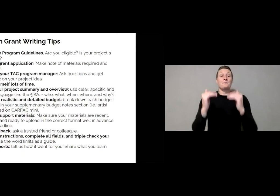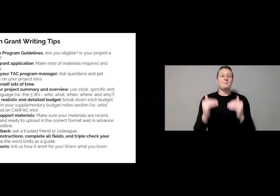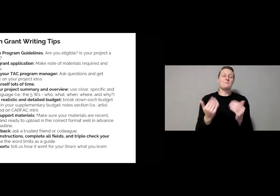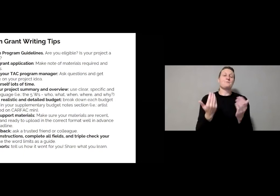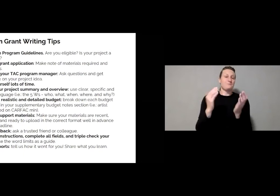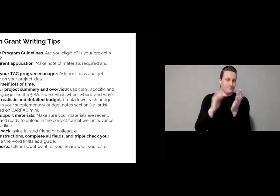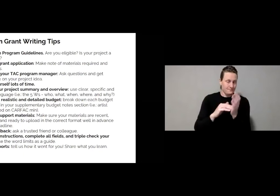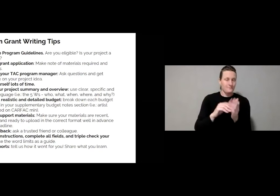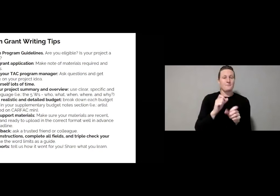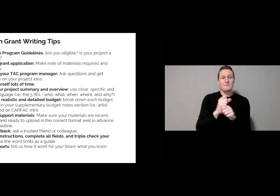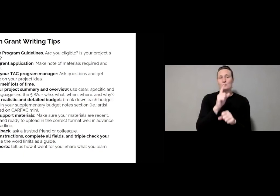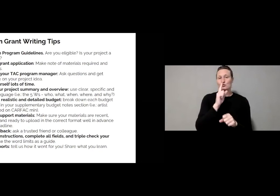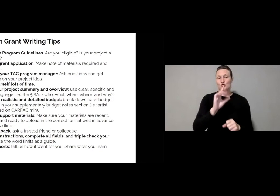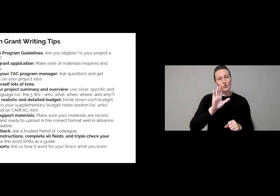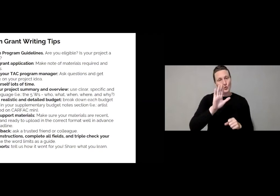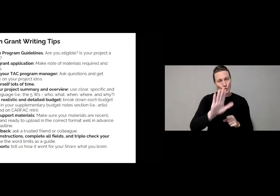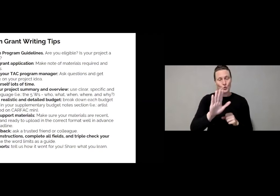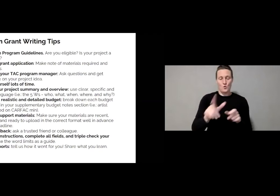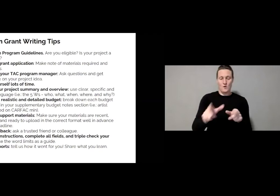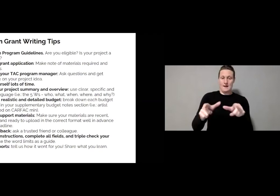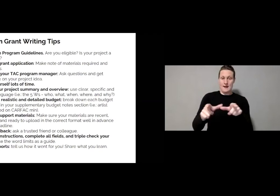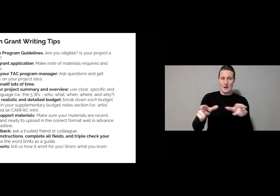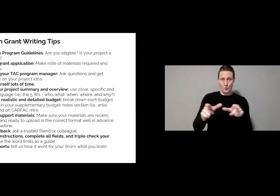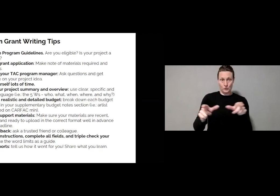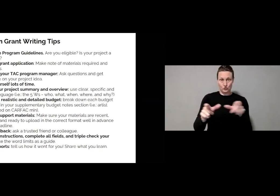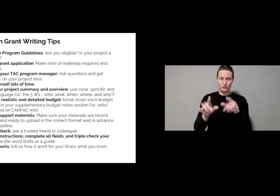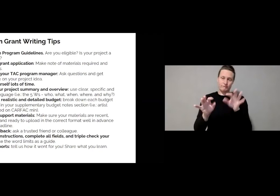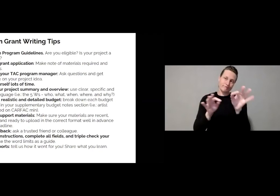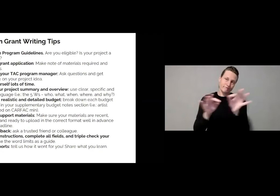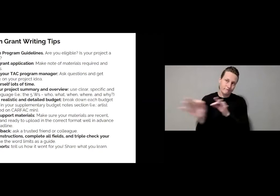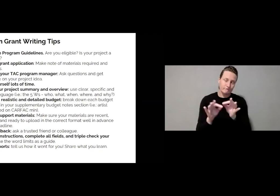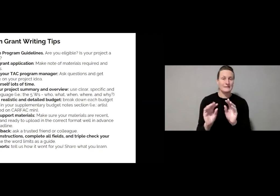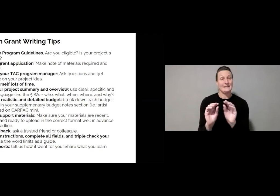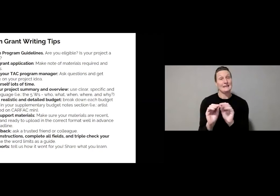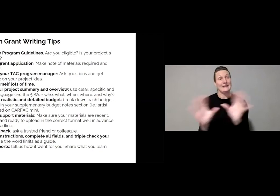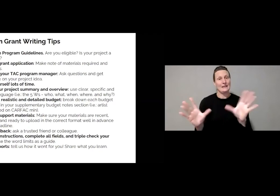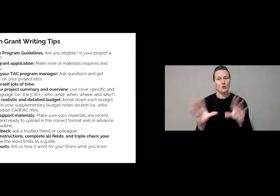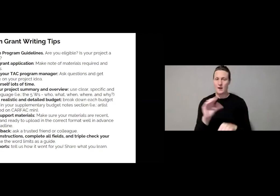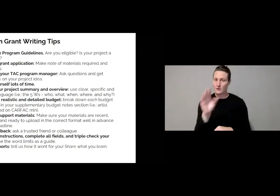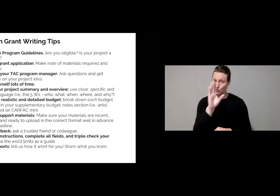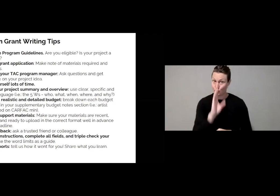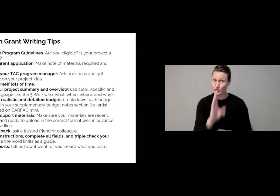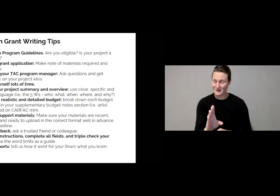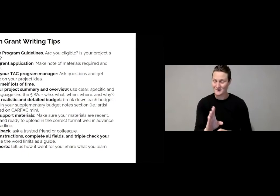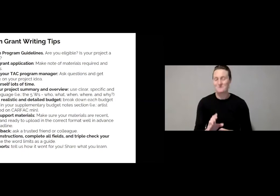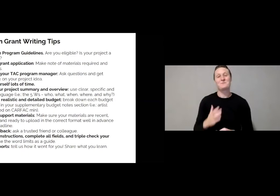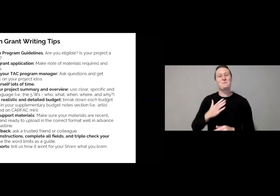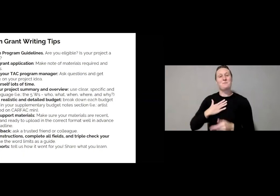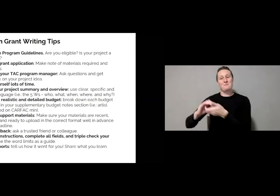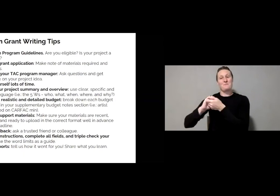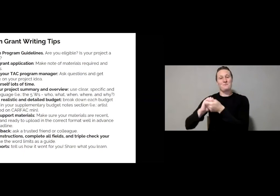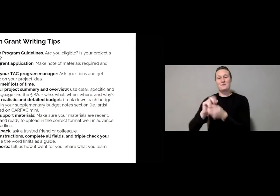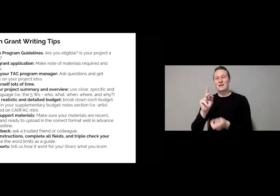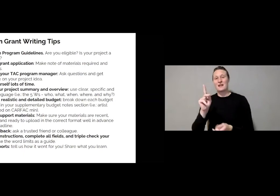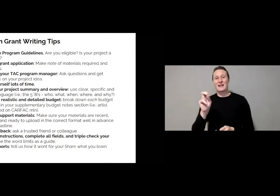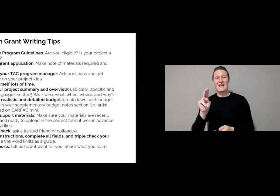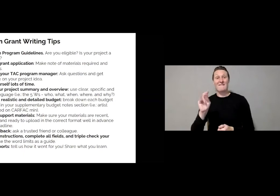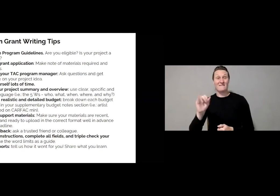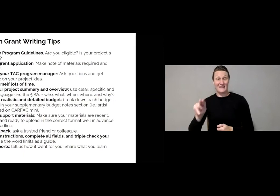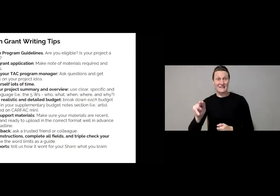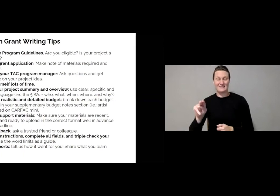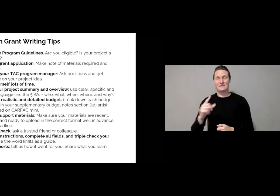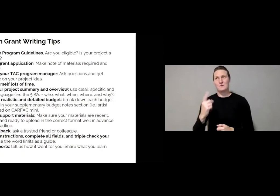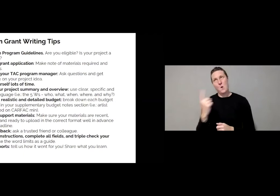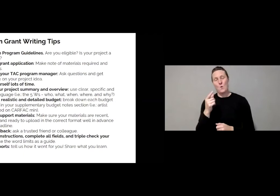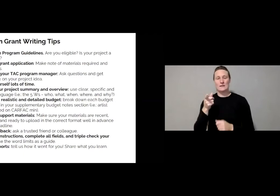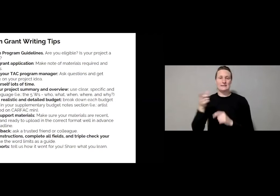language. And my colleague Kevin from the Community Arts Program always talks about this in this way that I really always want to steal, and it makes so